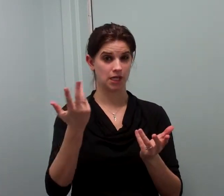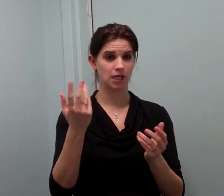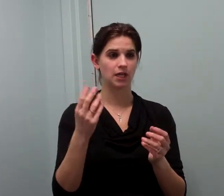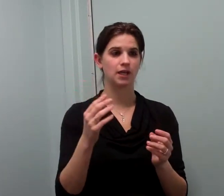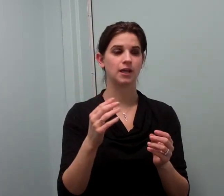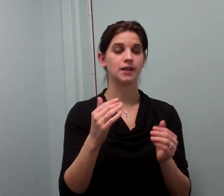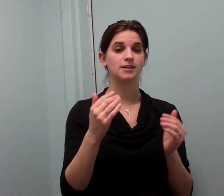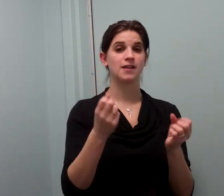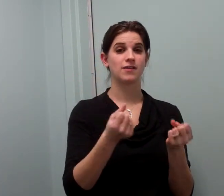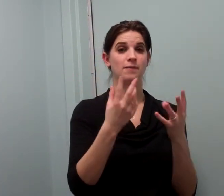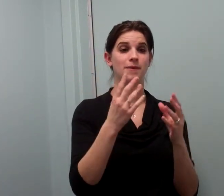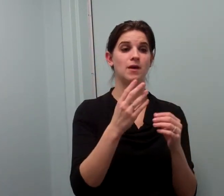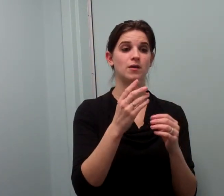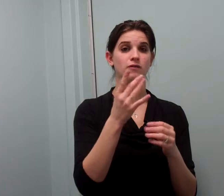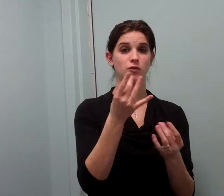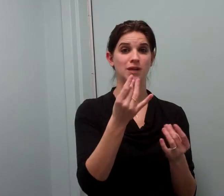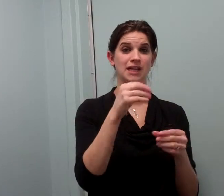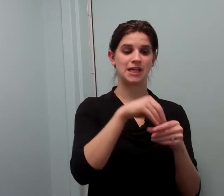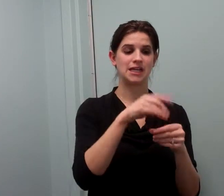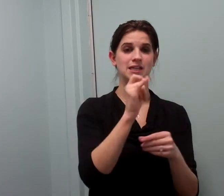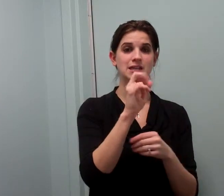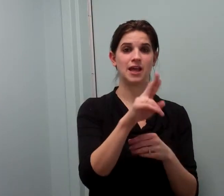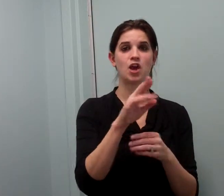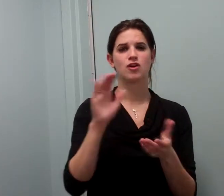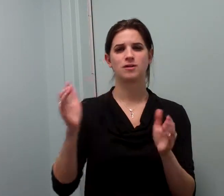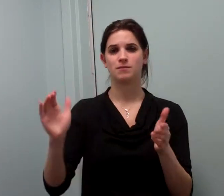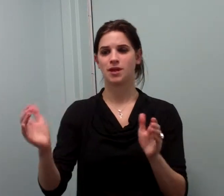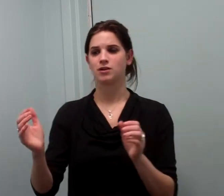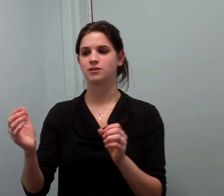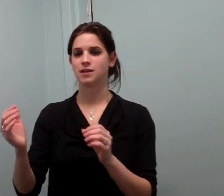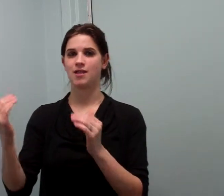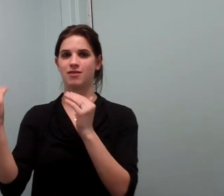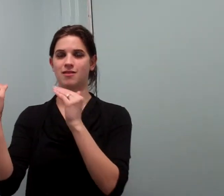when you look at air, this is the property we need to discuss.